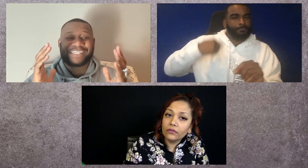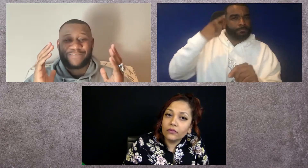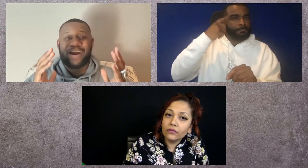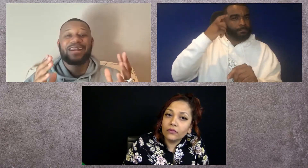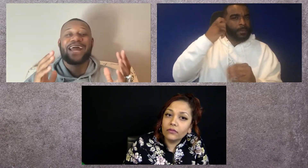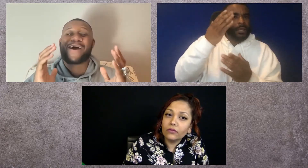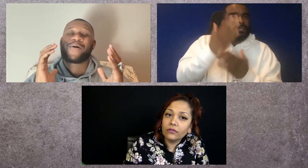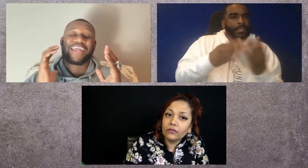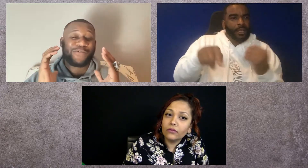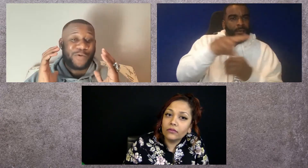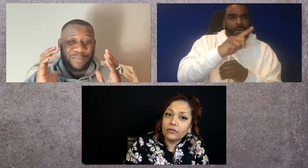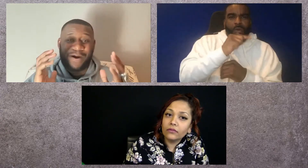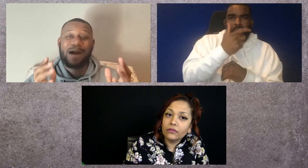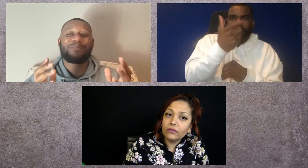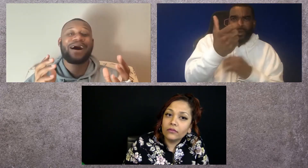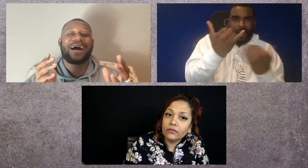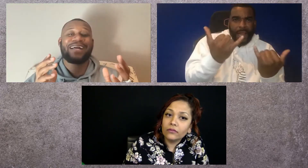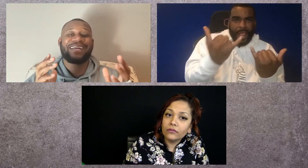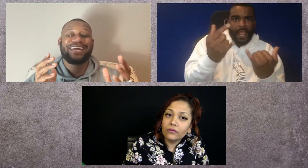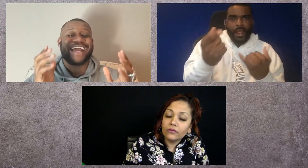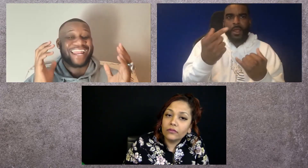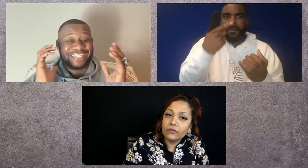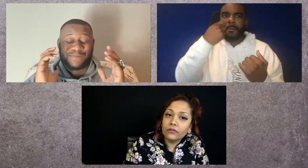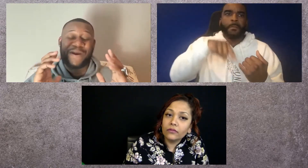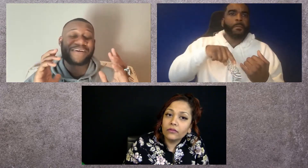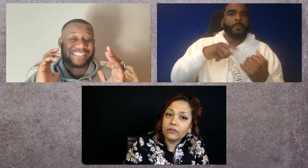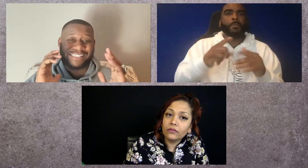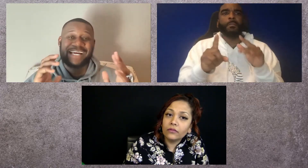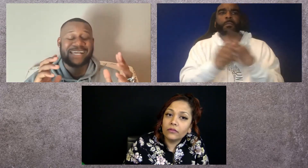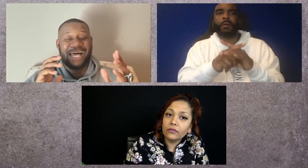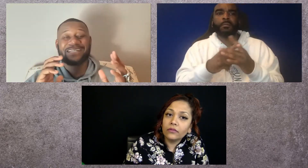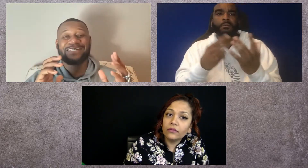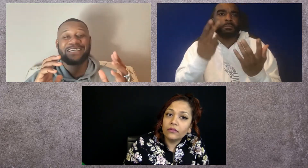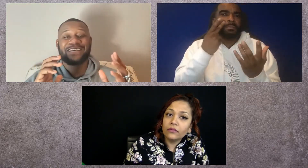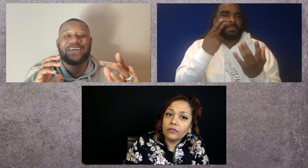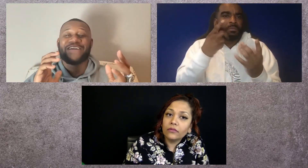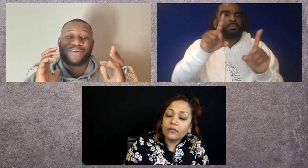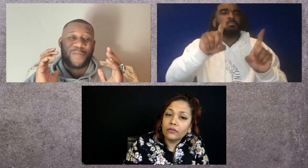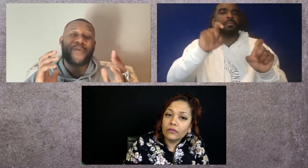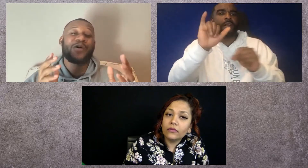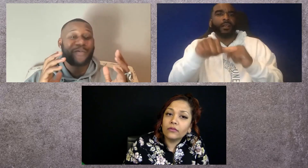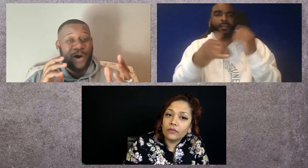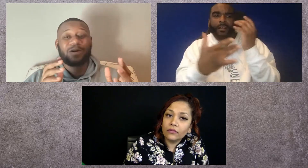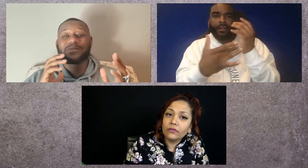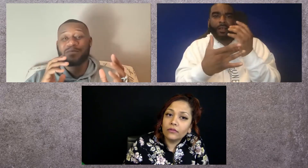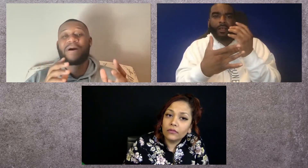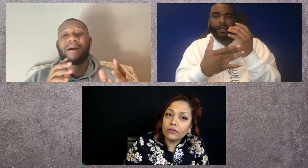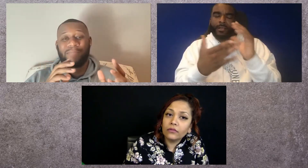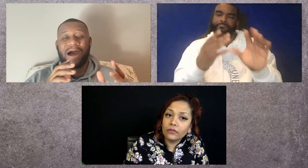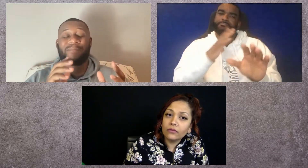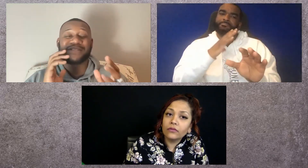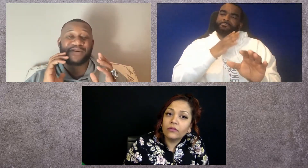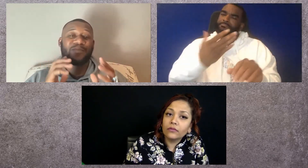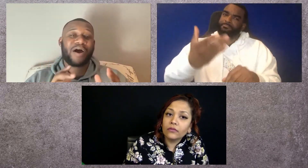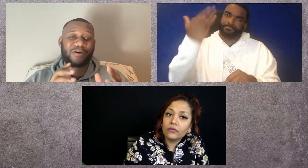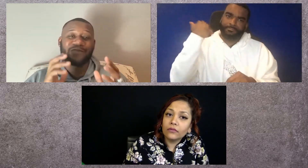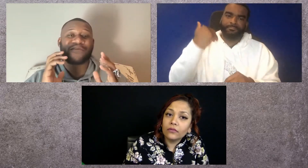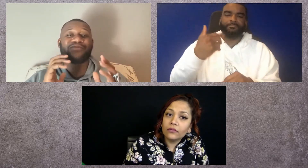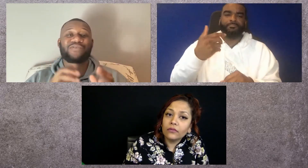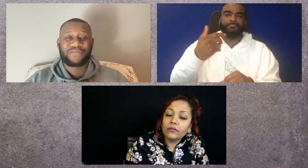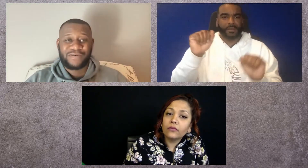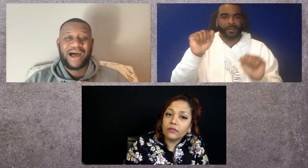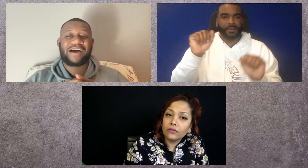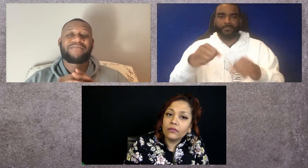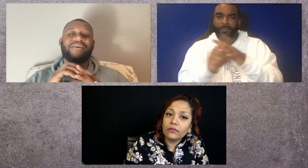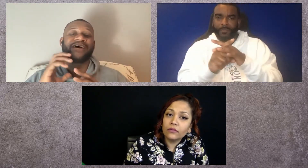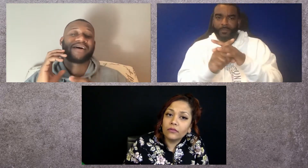listeners listening right now and you want to pop by and experience the technology, you're more than welcome to pop by. But tomorrow from